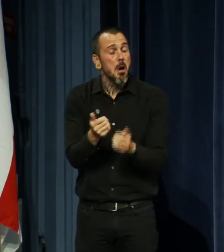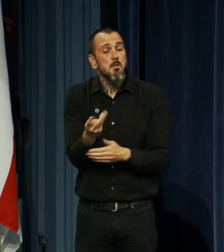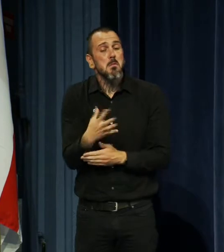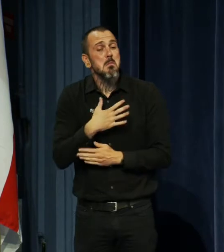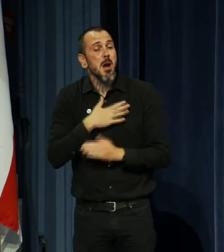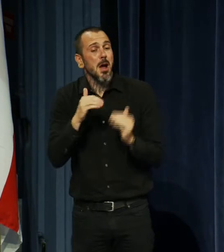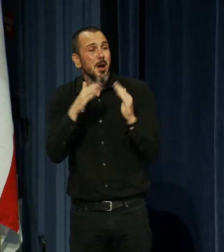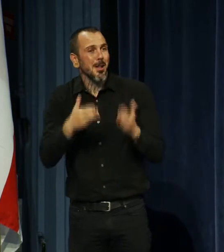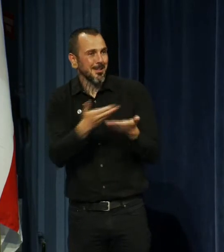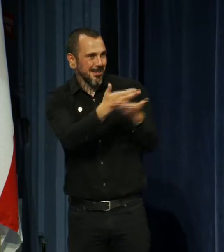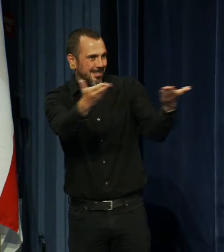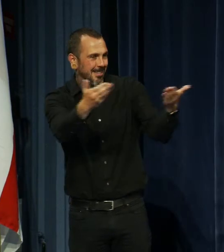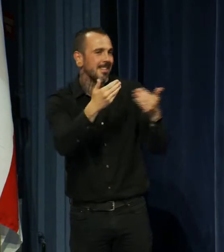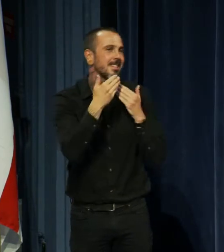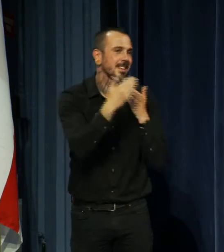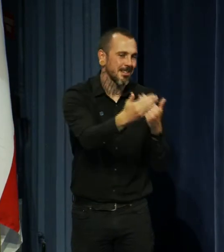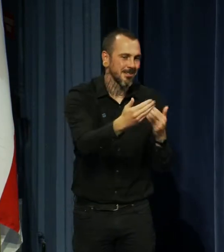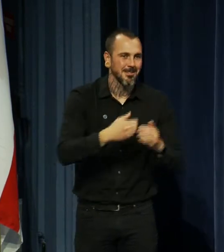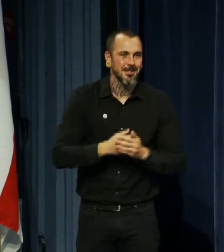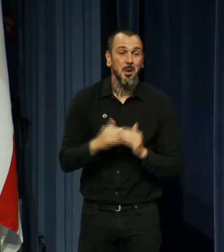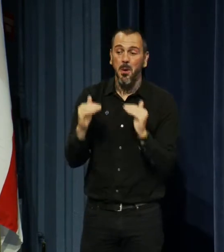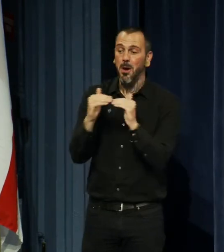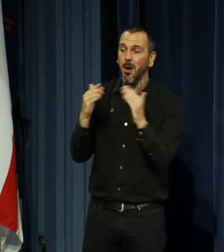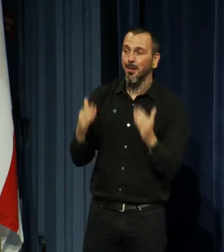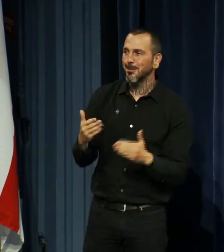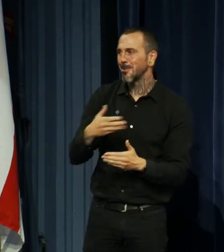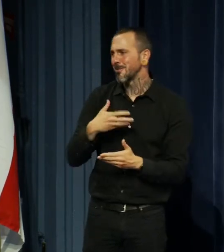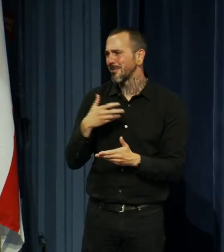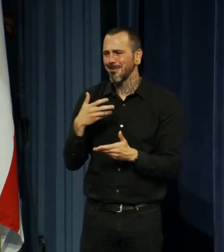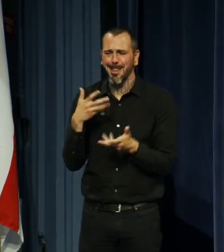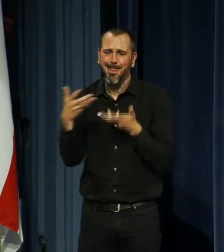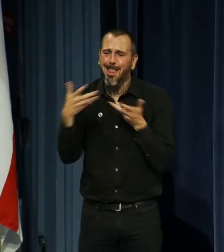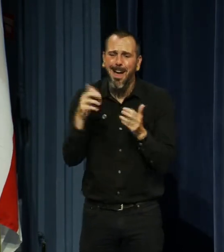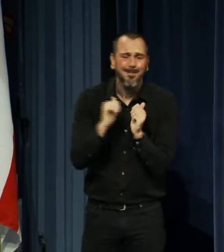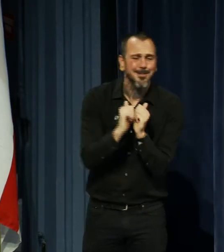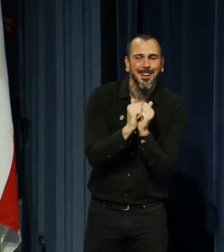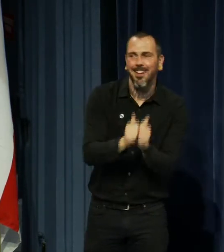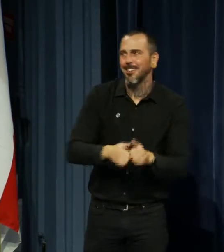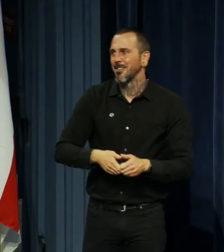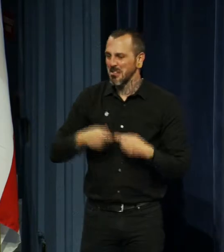month the most wonderful time of year for me and our entire college community.